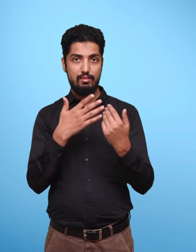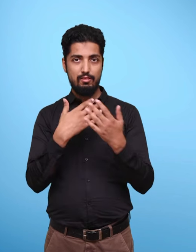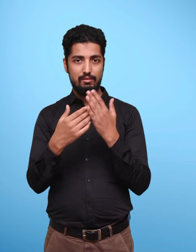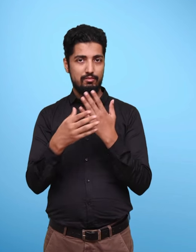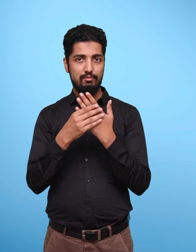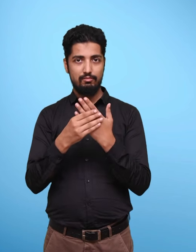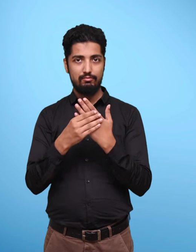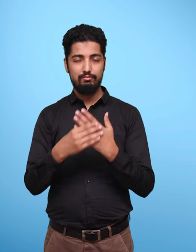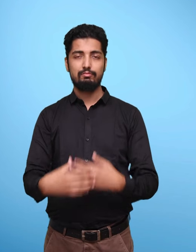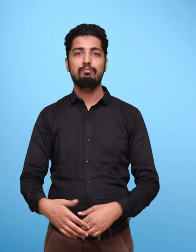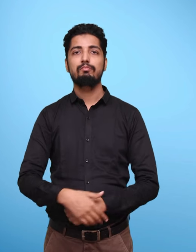hand,